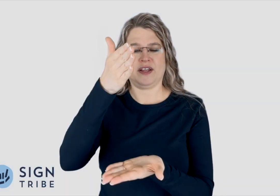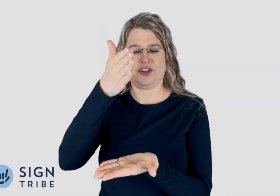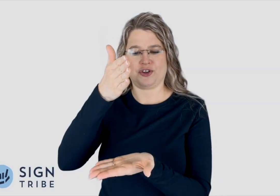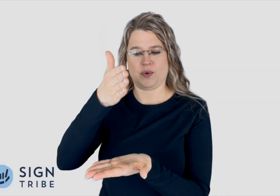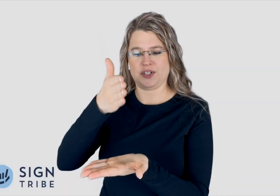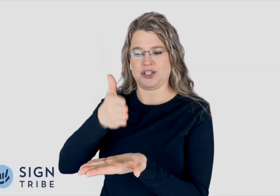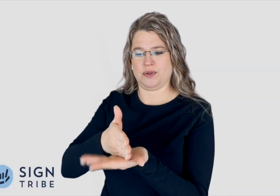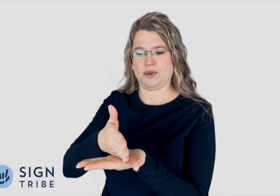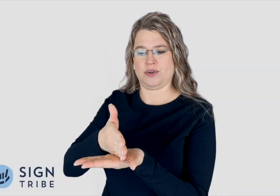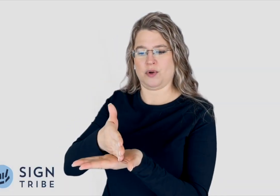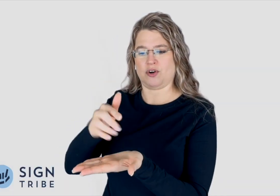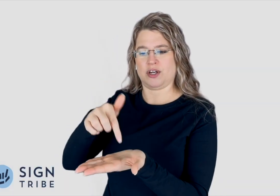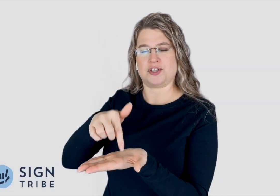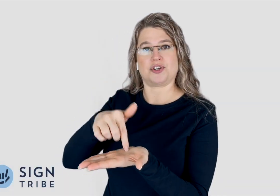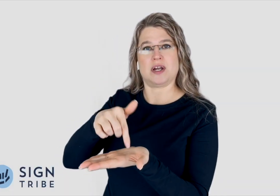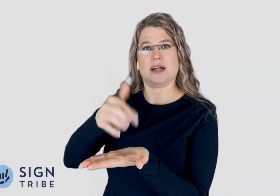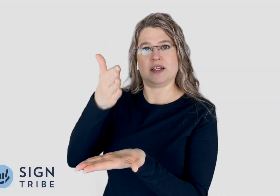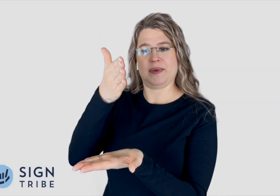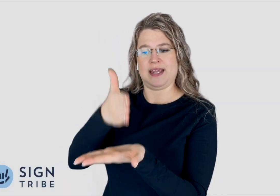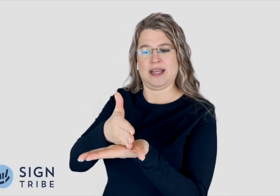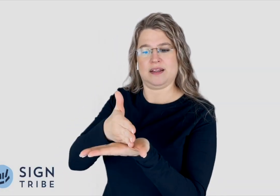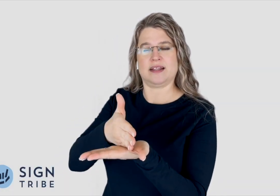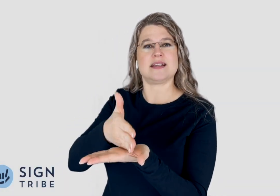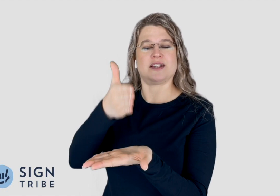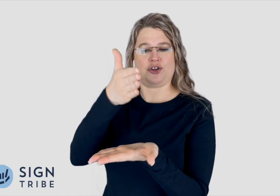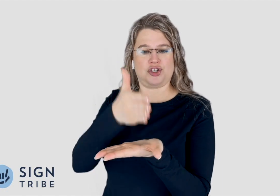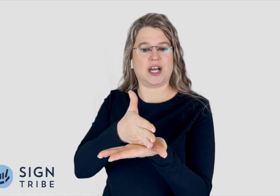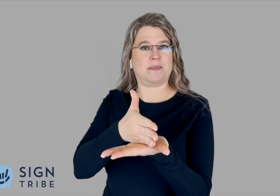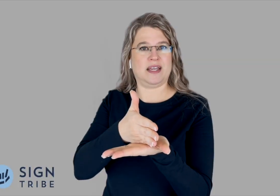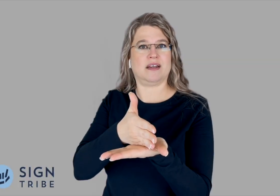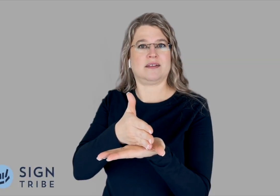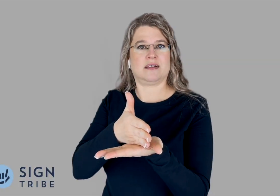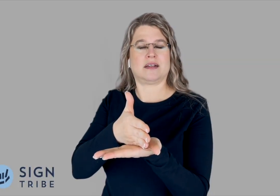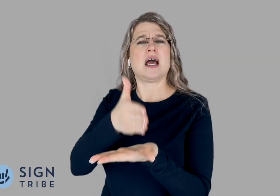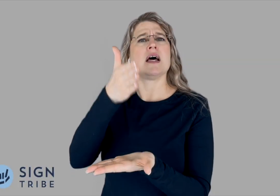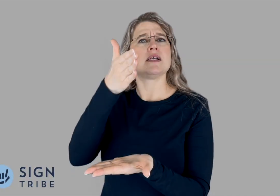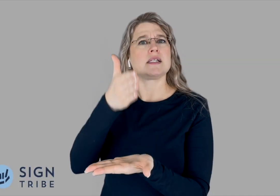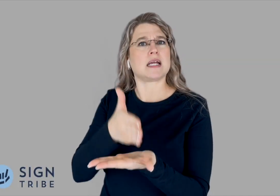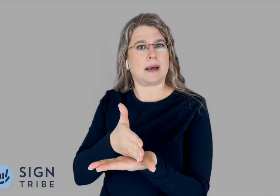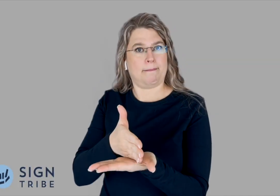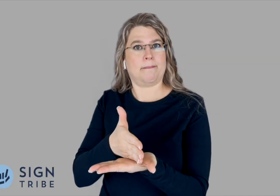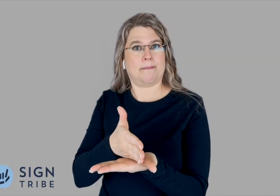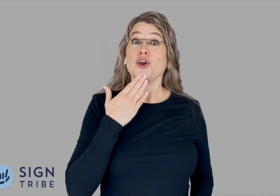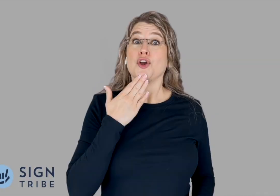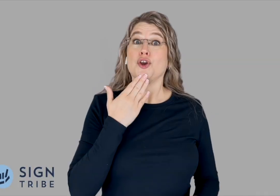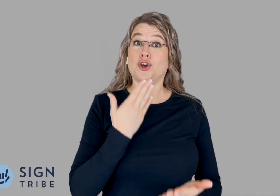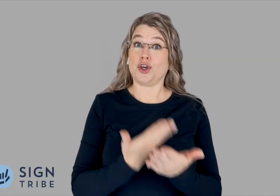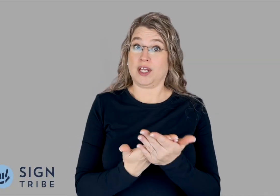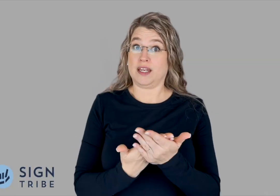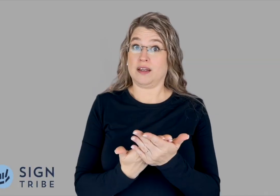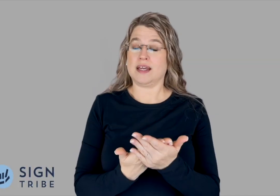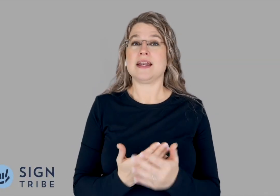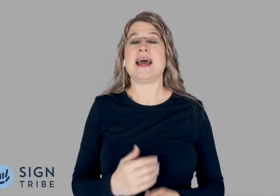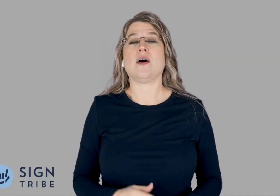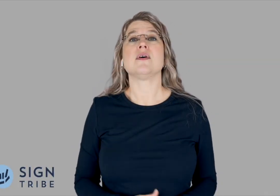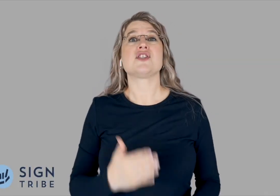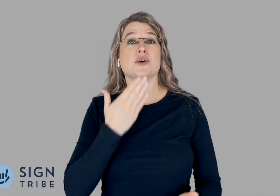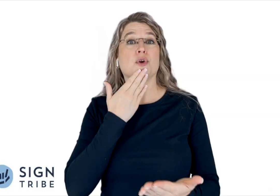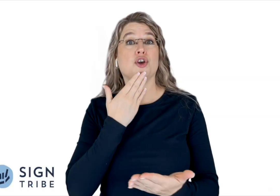then you're going to go across your non-dominant hand like this, like you're chopping it. Stop. Good. Now, so